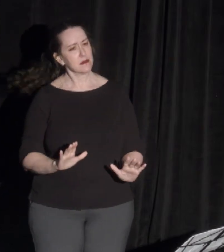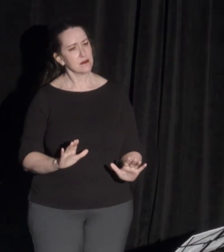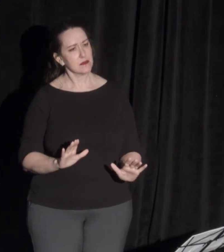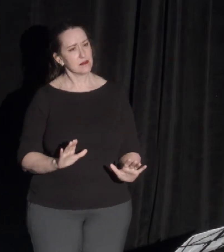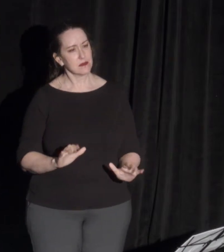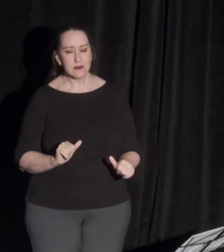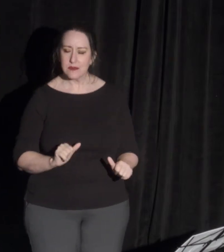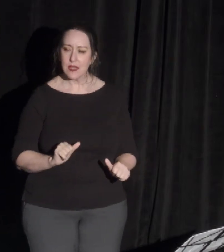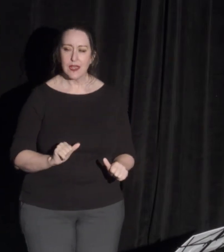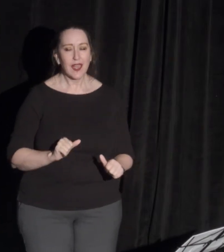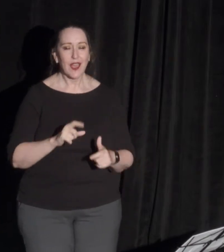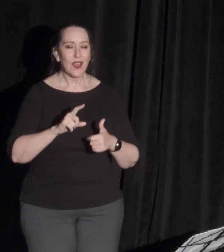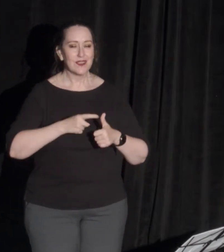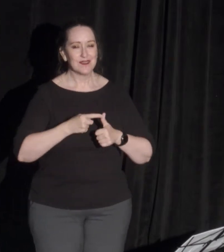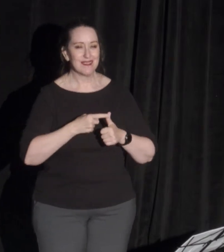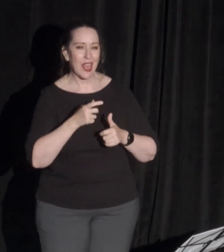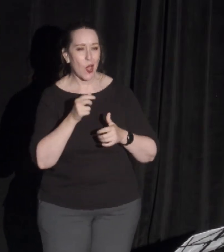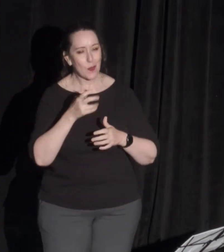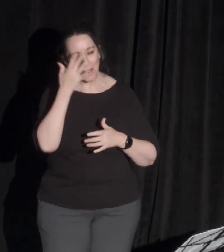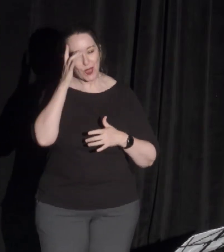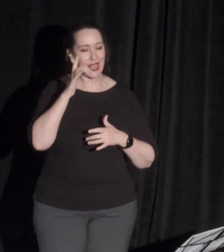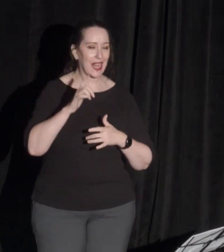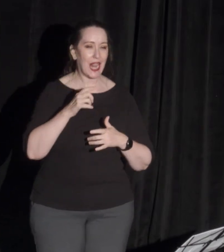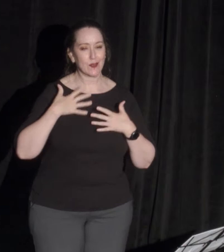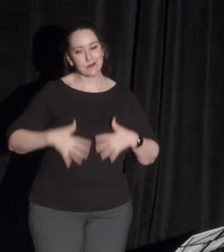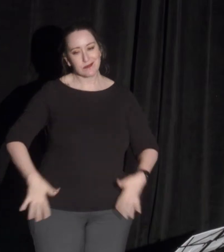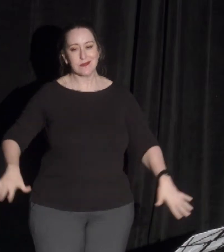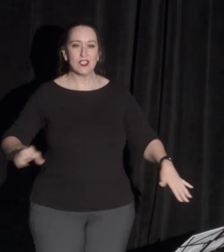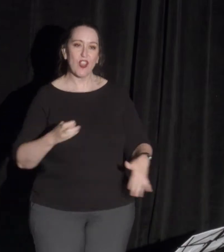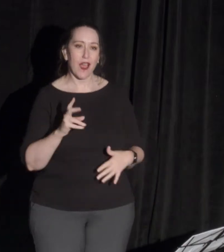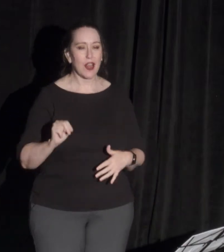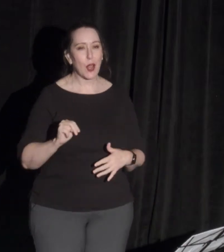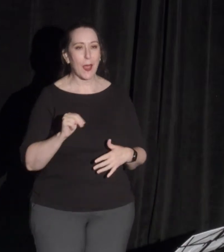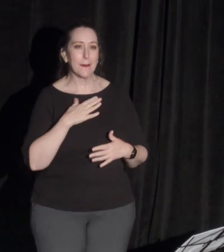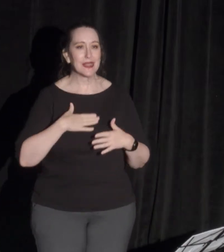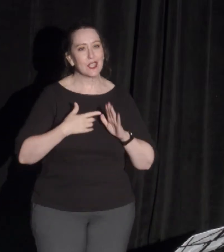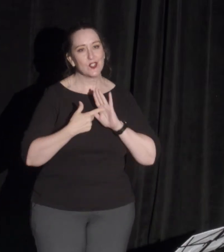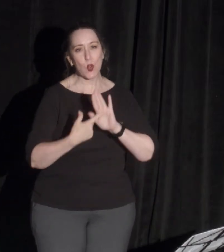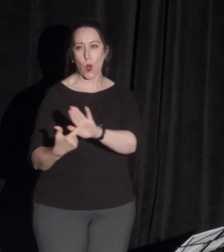Worst of all, that I get to work with the brilliant and brilliantly dressed Shannon, please show it off.